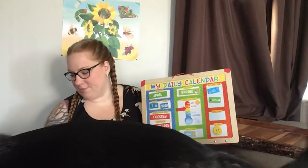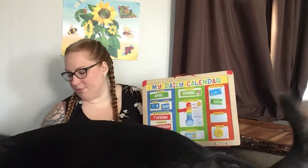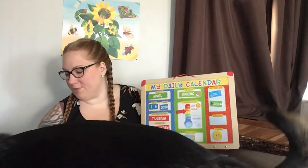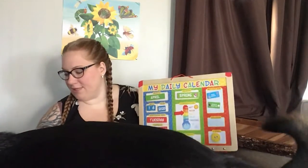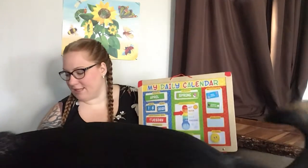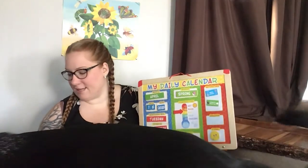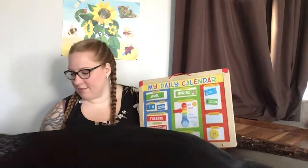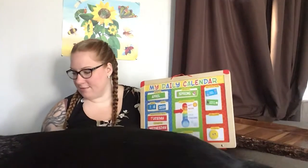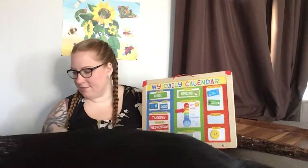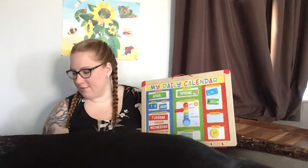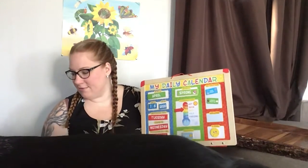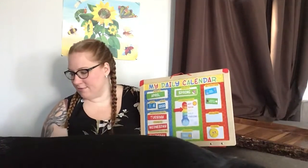don't eat that.